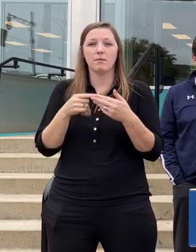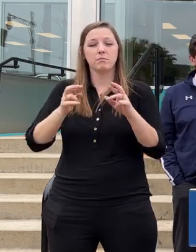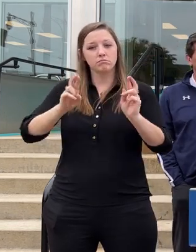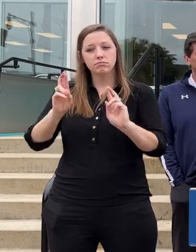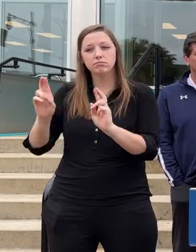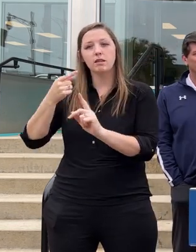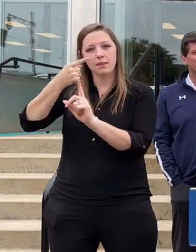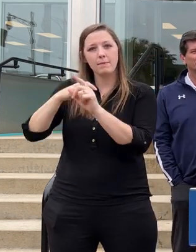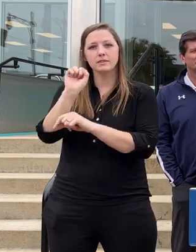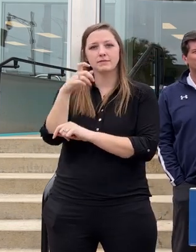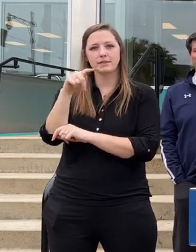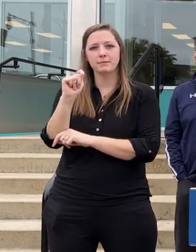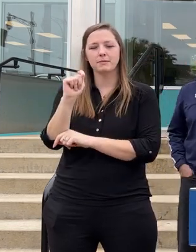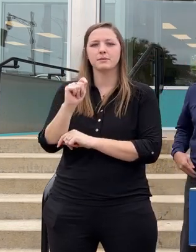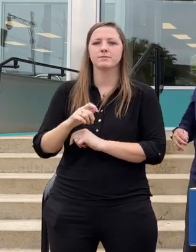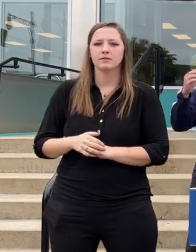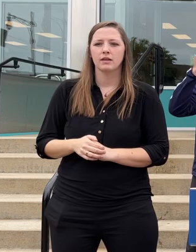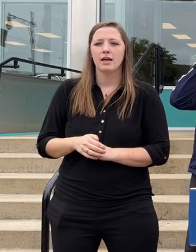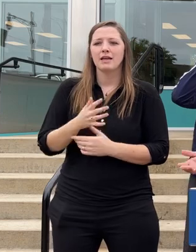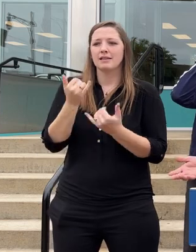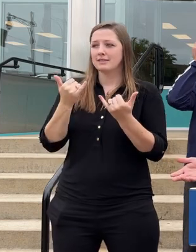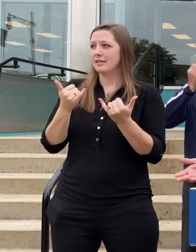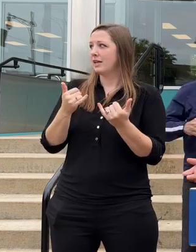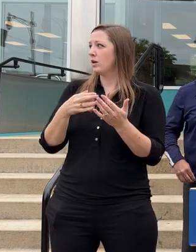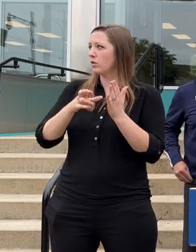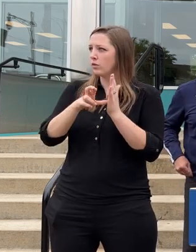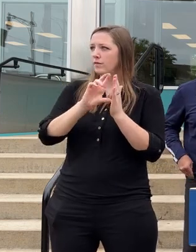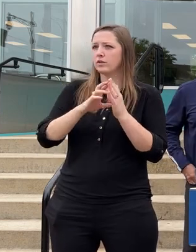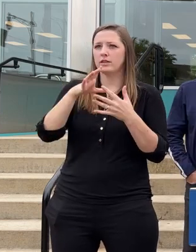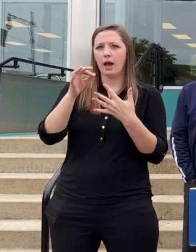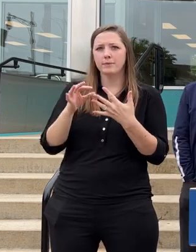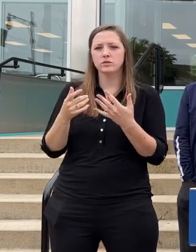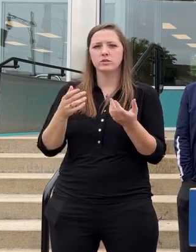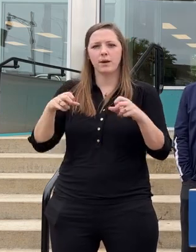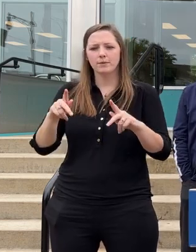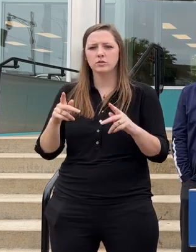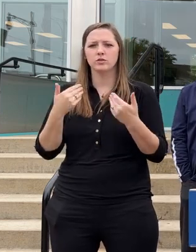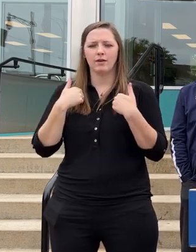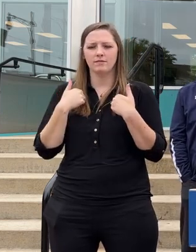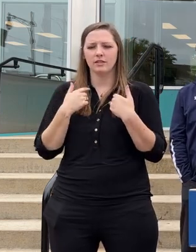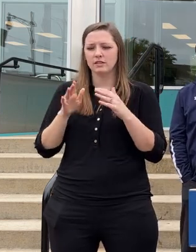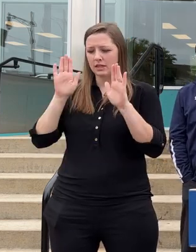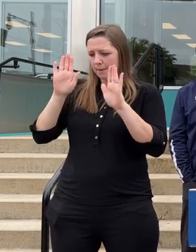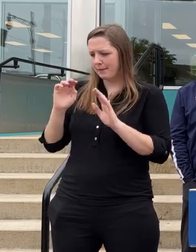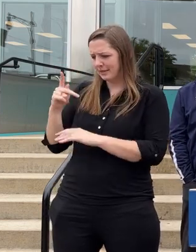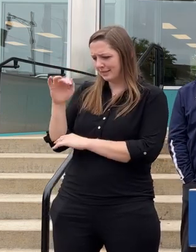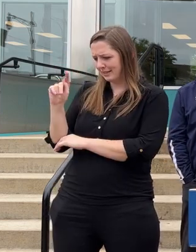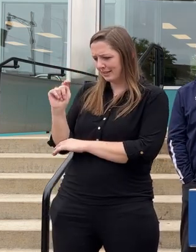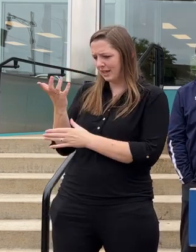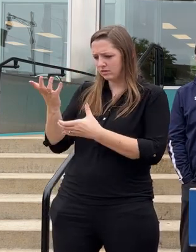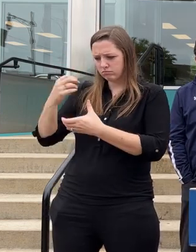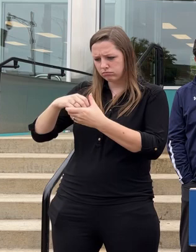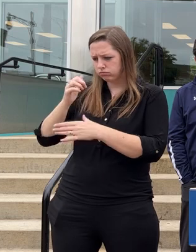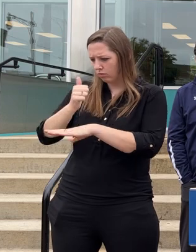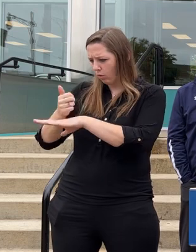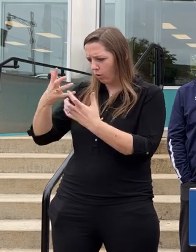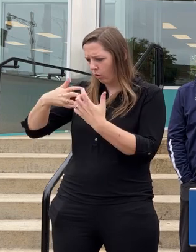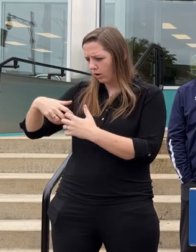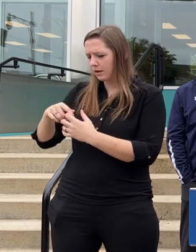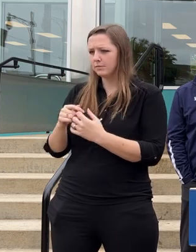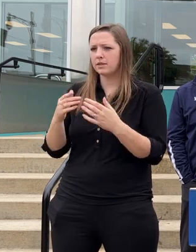month of September. Today we were reviewing the opportunity we have with these wonderful emergency preparedness kits put together by the Public Health